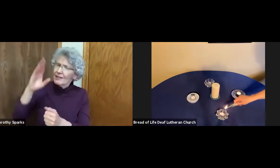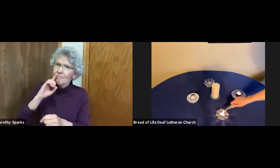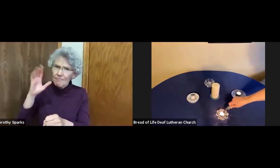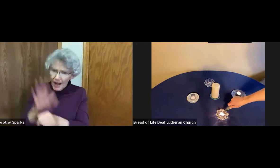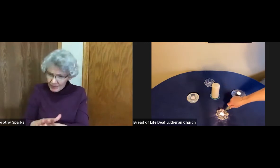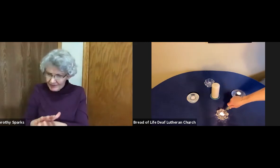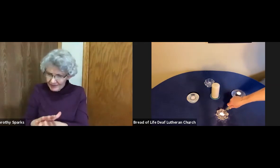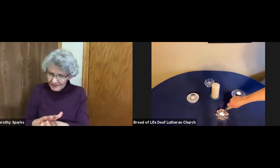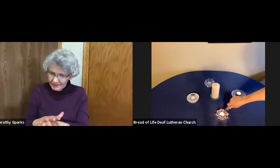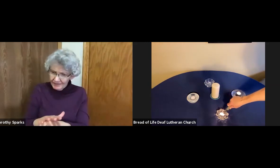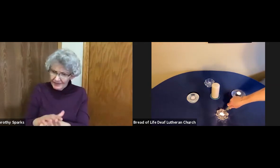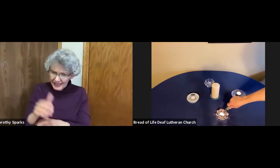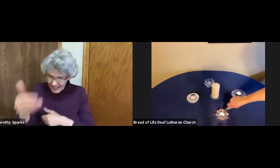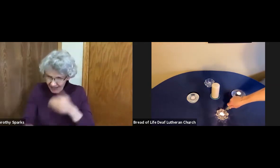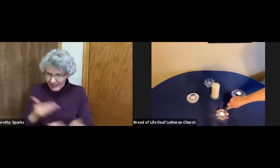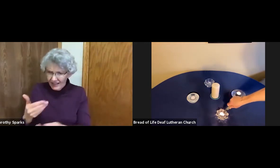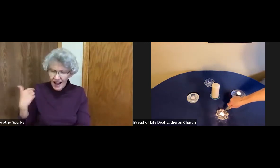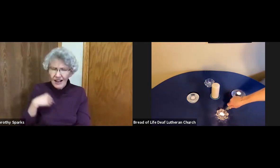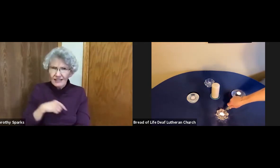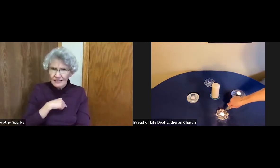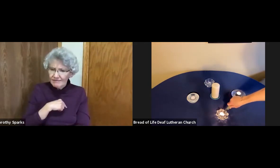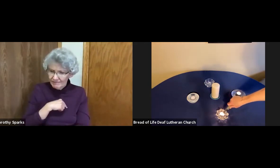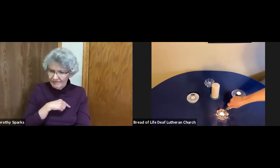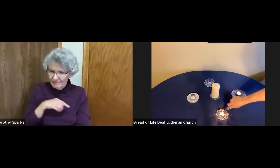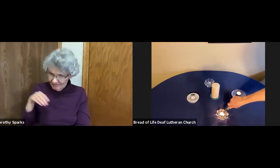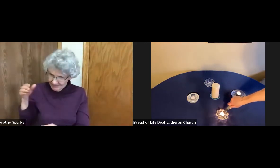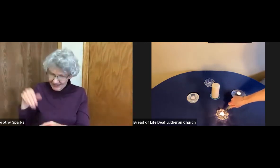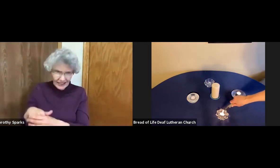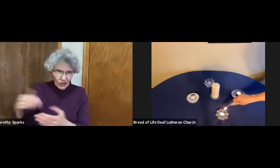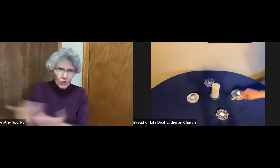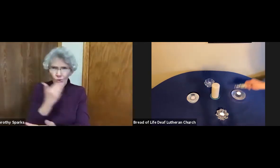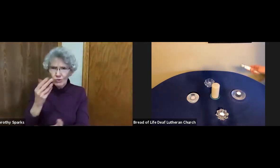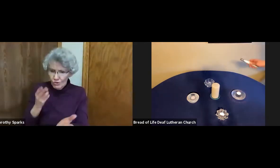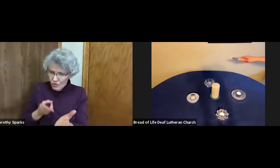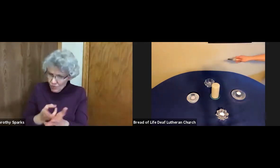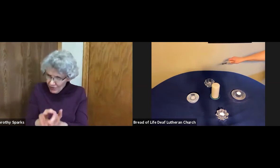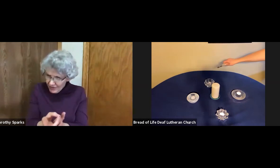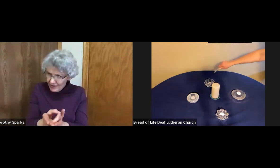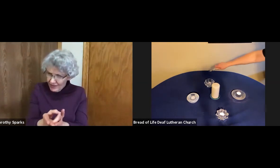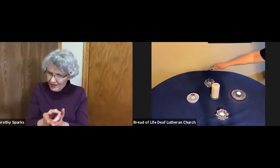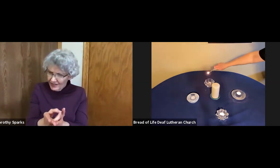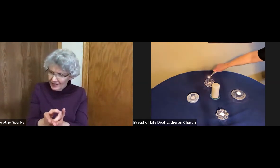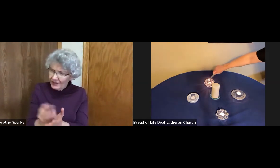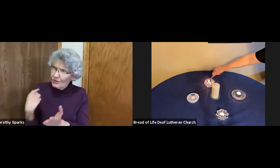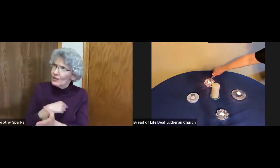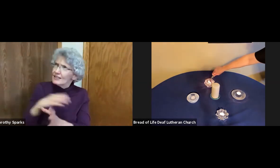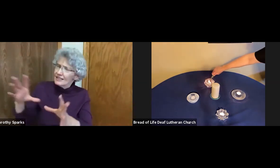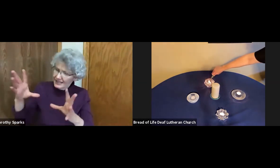We learn again how God invites us into a new truth.